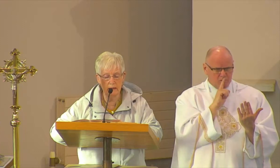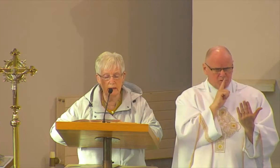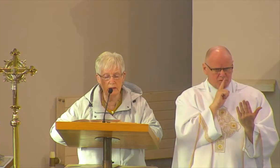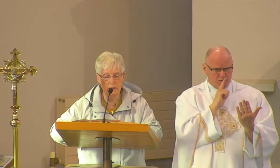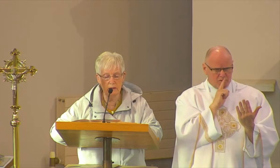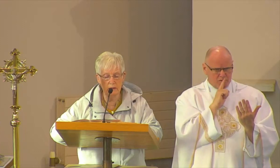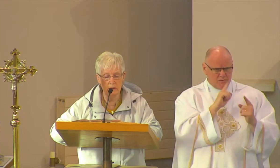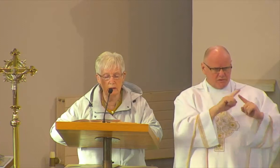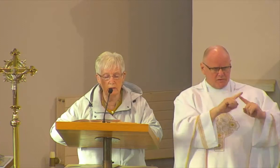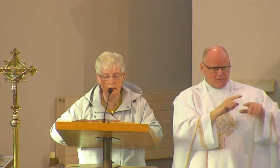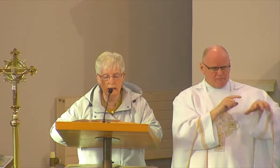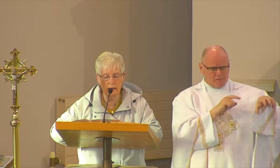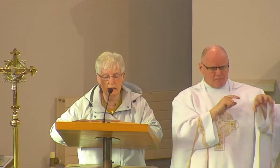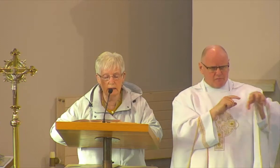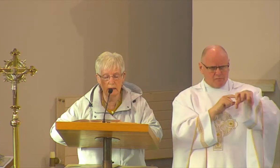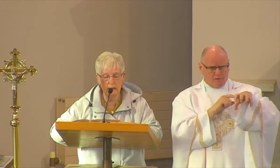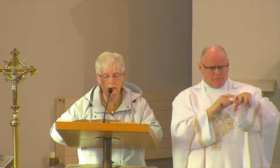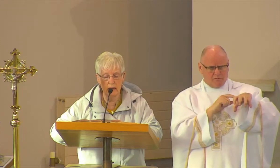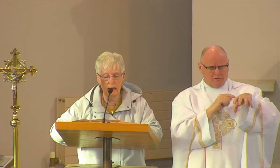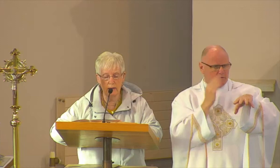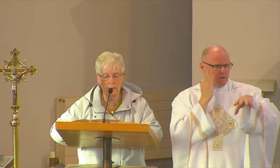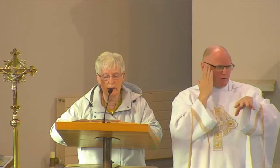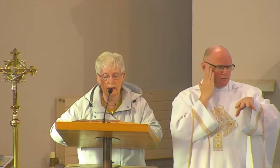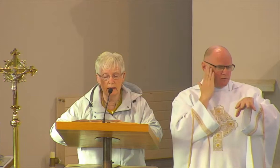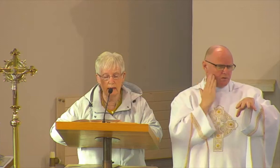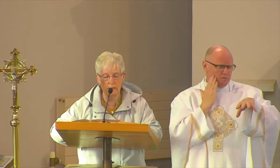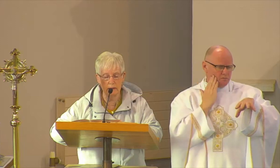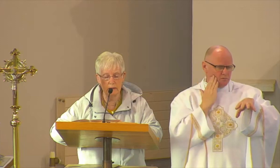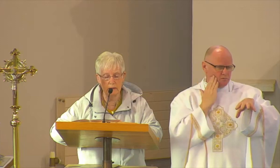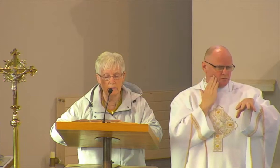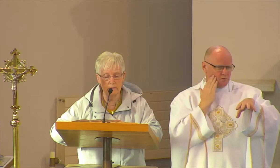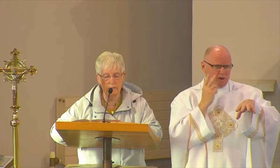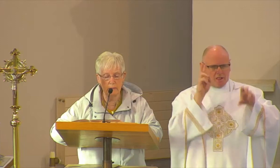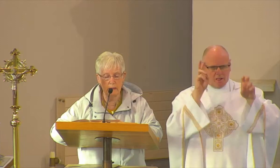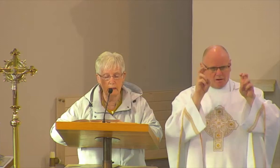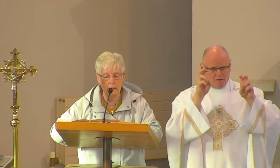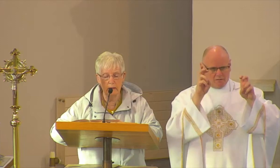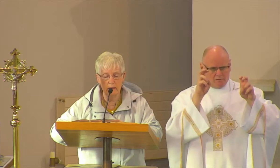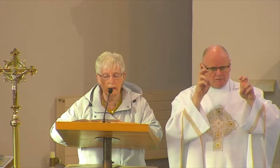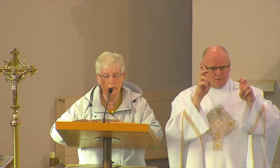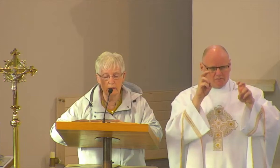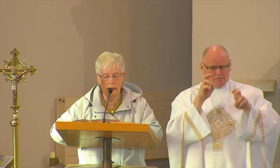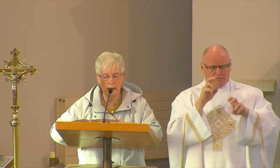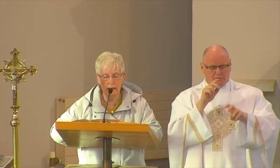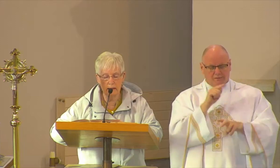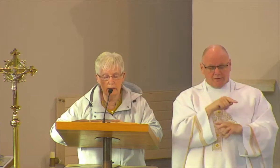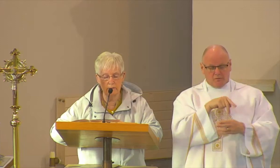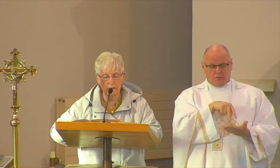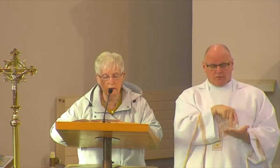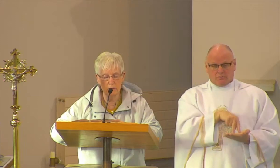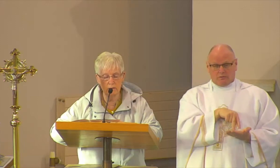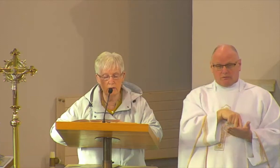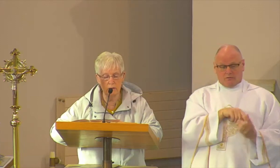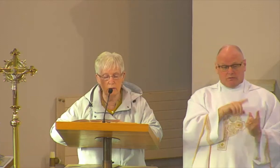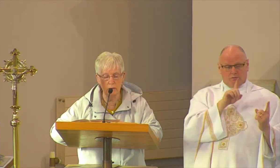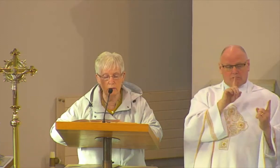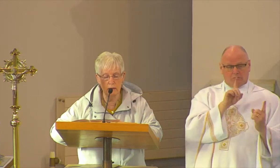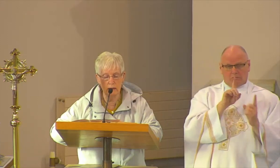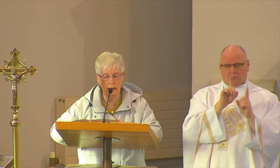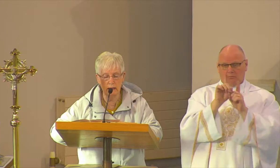nation, race, tribe, and language. They were standing in front of the throne and in front